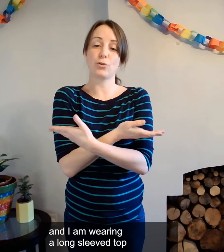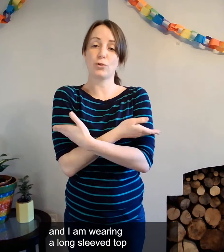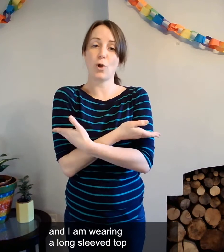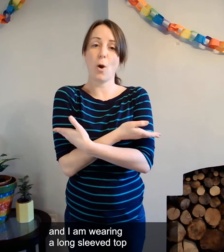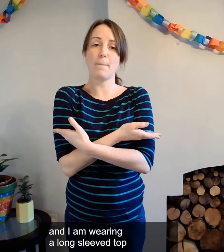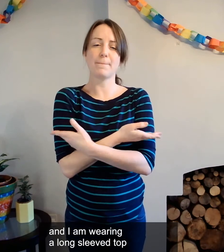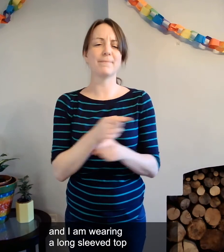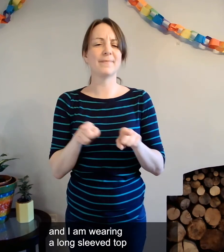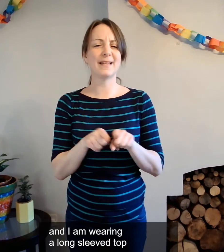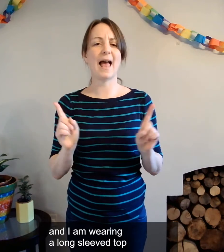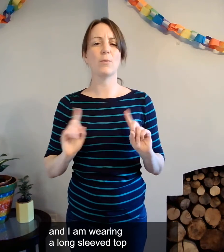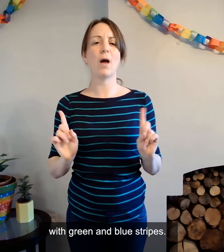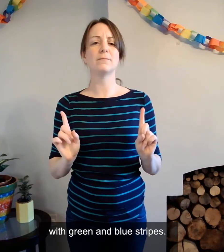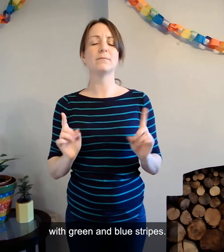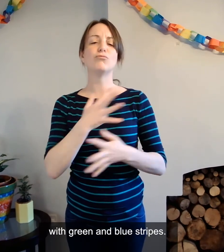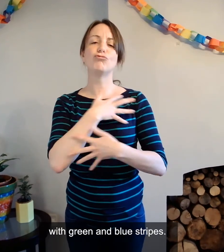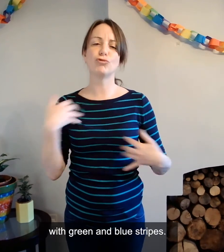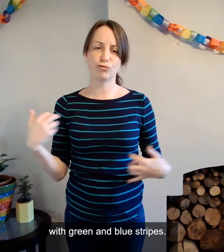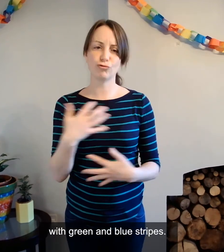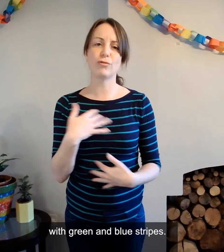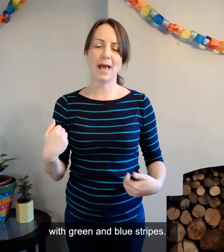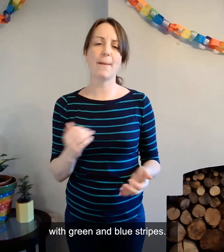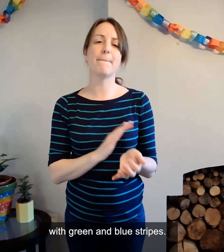wearing a long sleeved top with green and blue stripes.